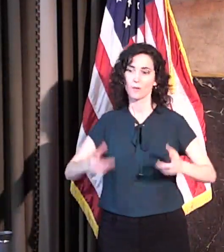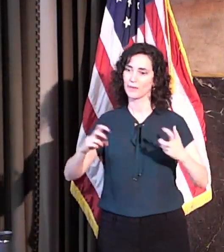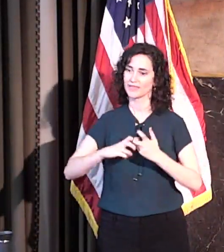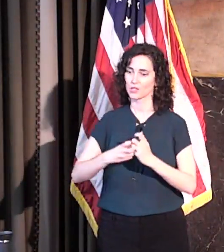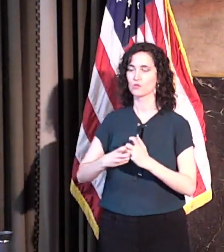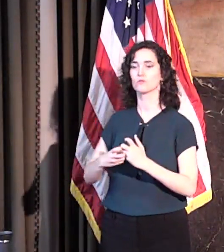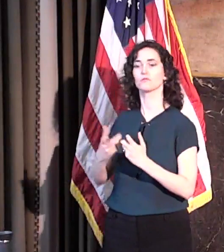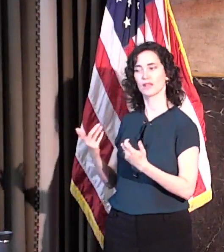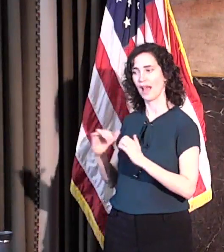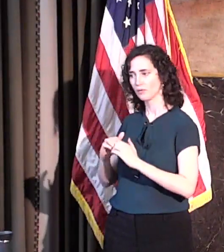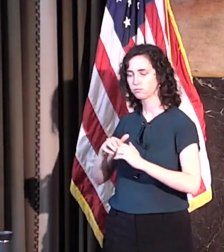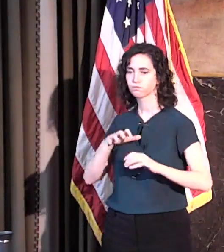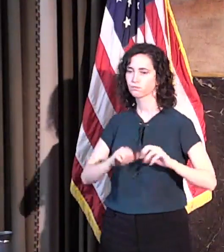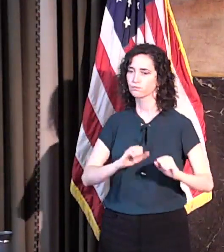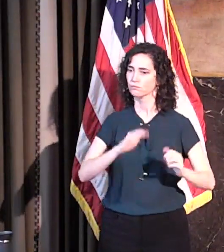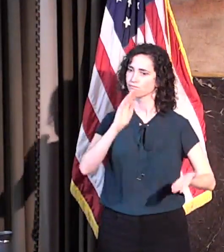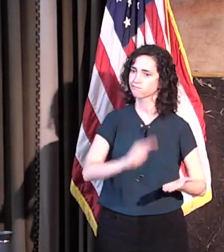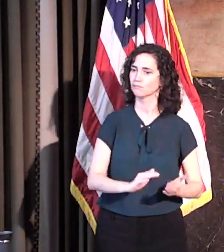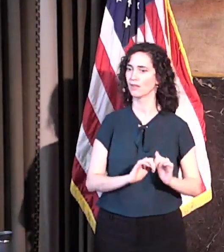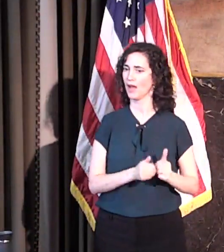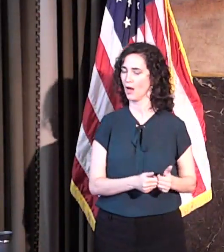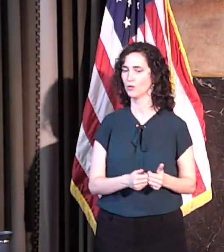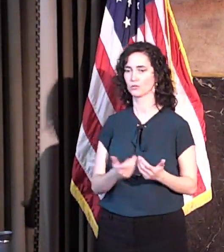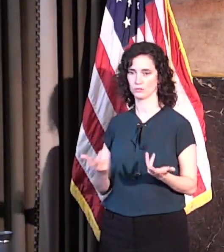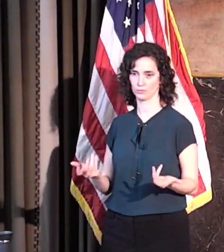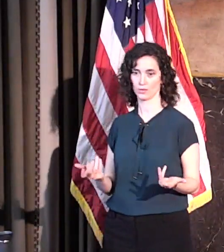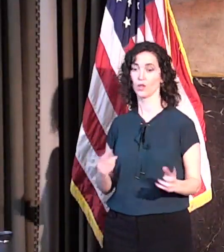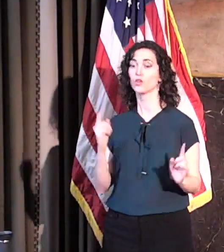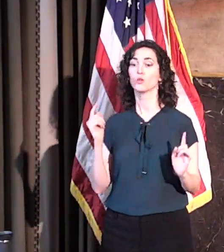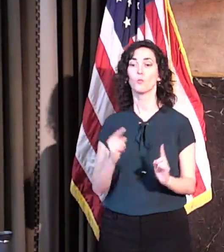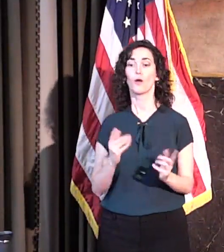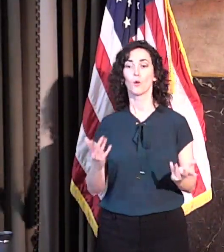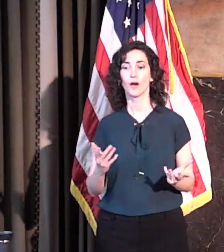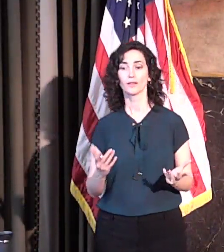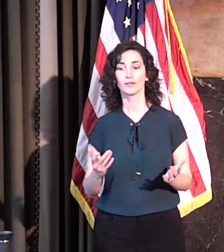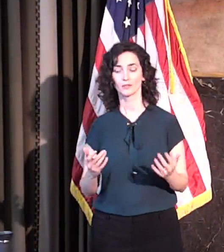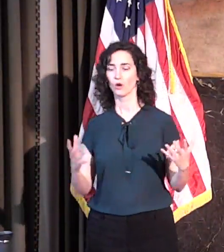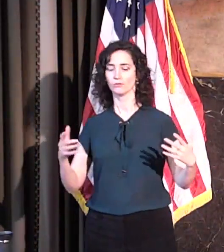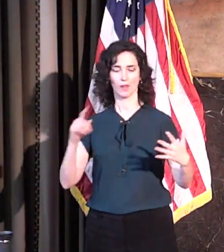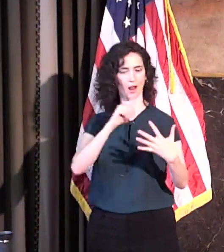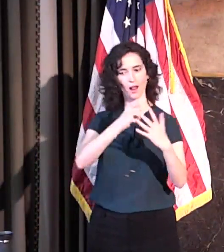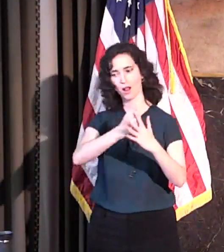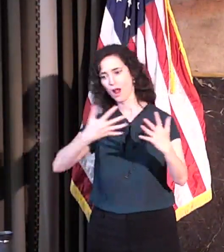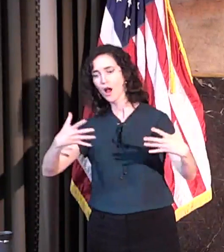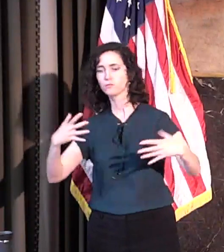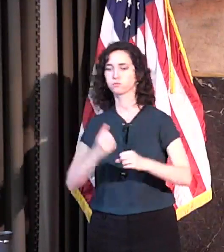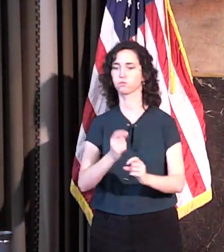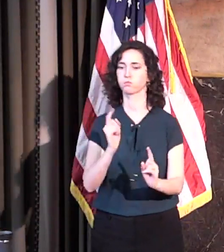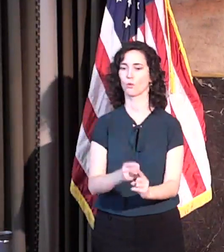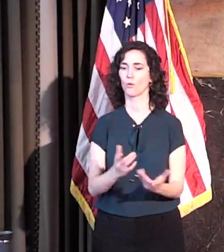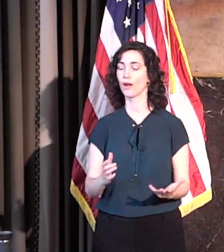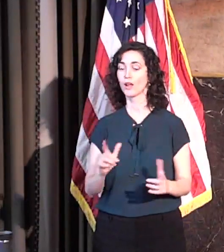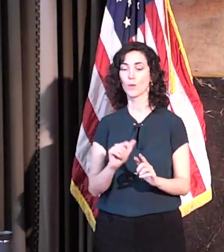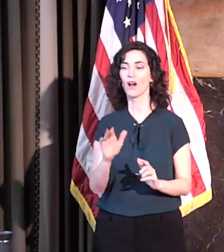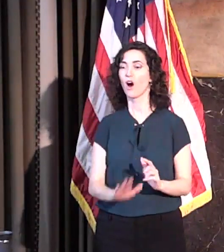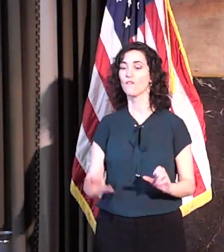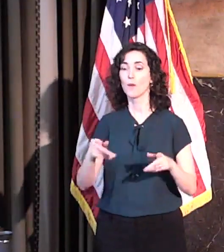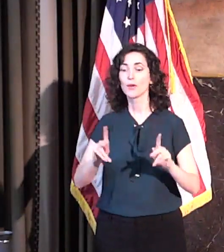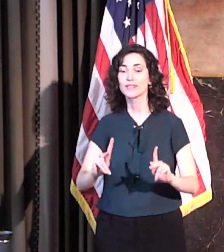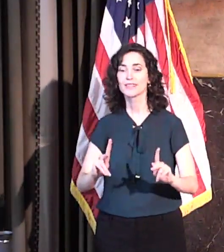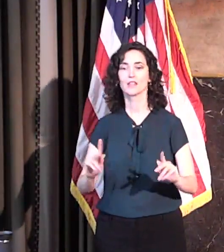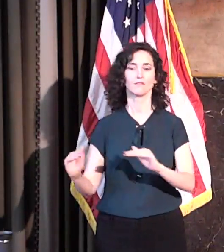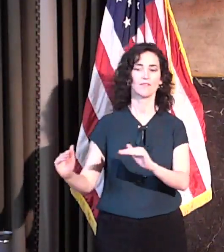So the theme here is fair access to opportunity. in Louisiana, and that certainly includes increasing